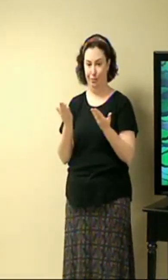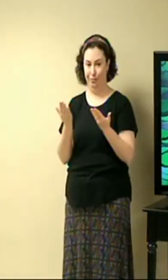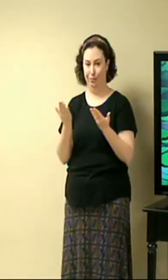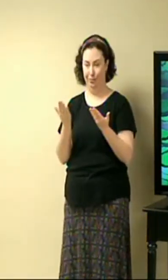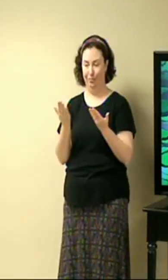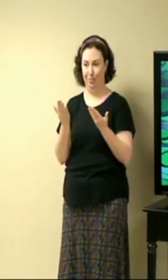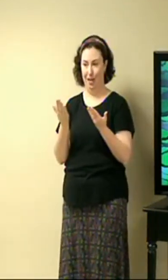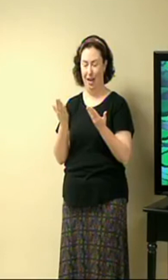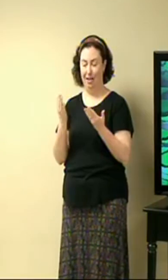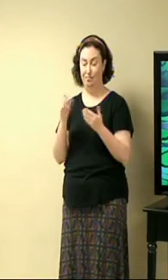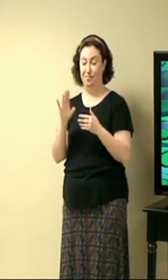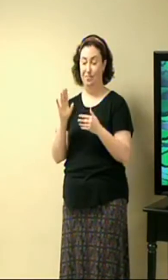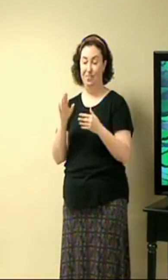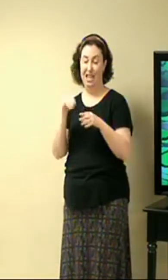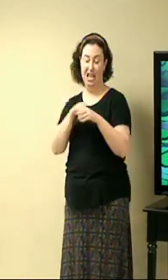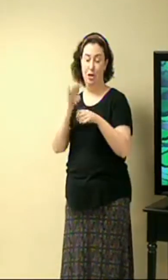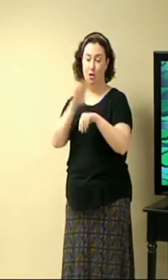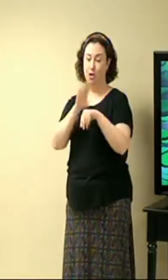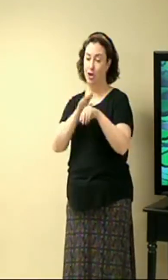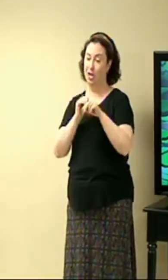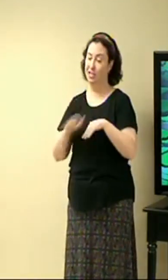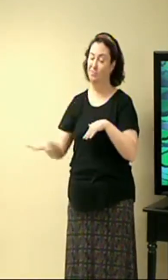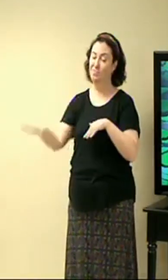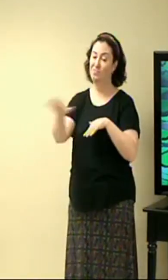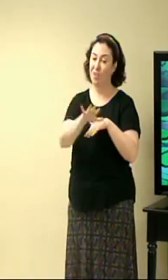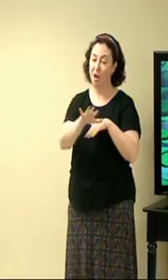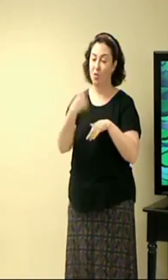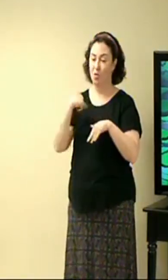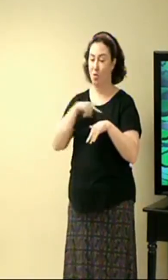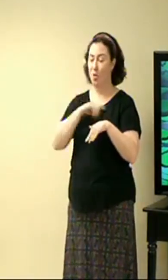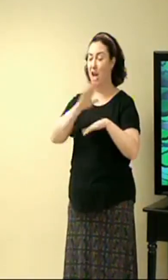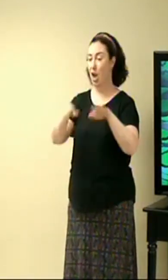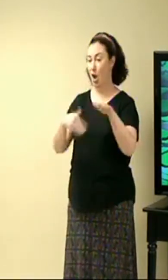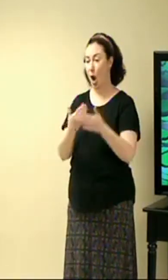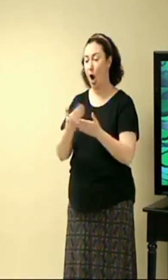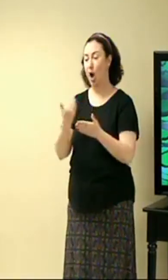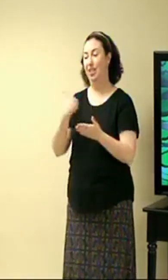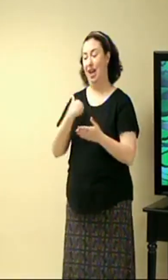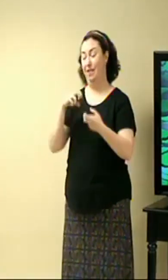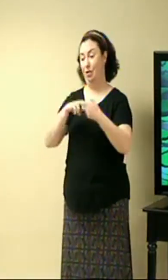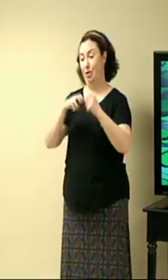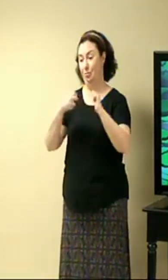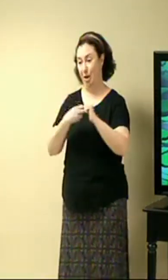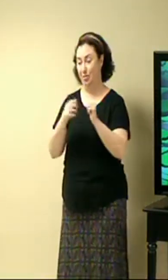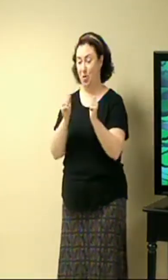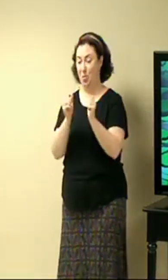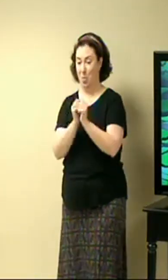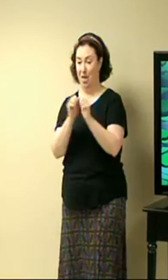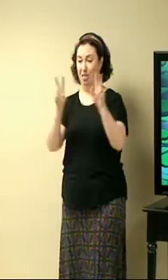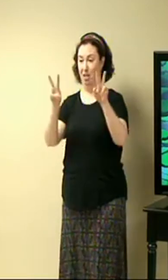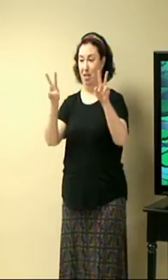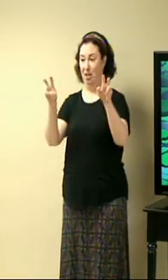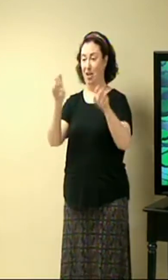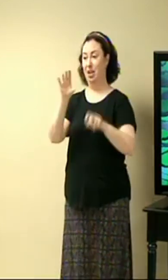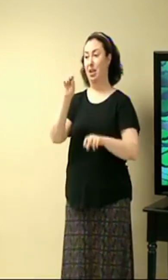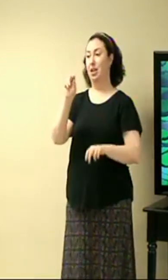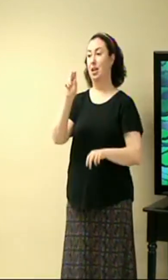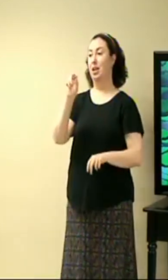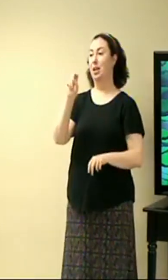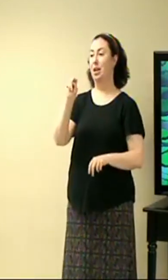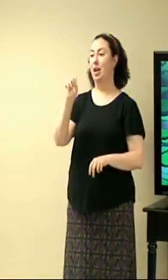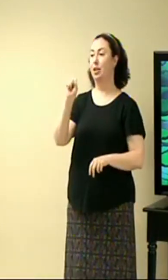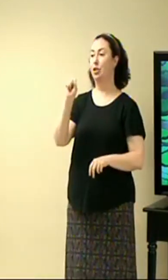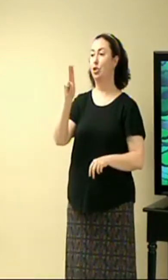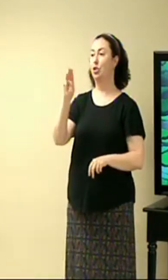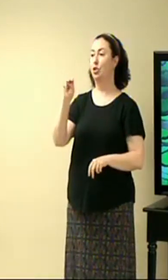consumerism. That consumerism is another gospel. It is anti-gospel. Let me define what I